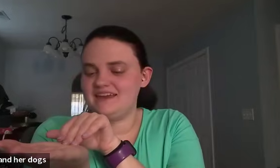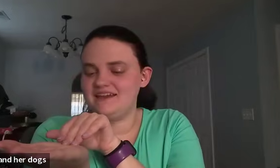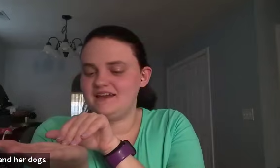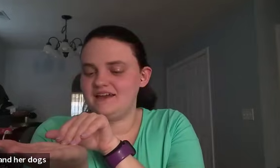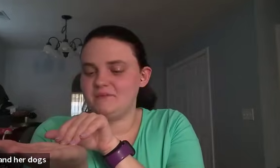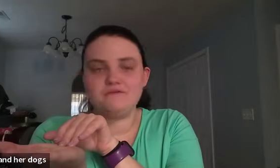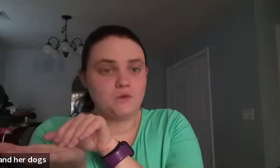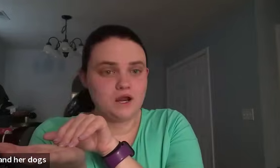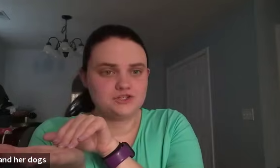Then